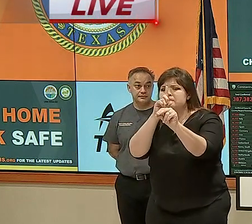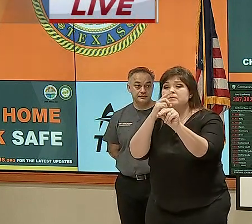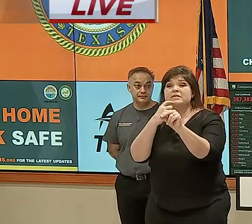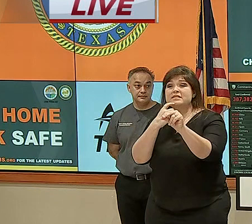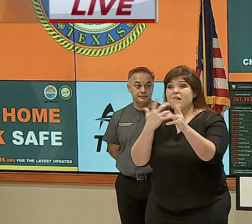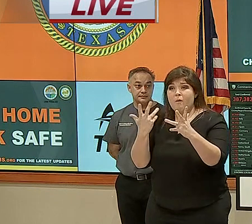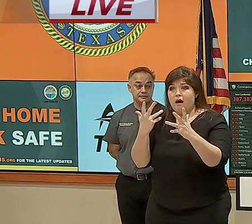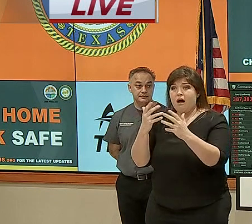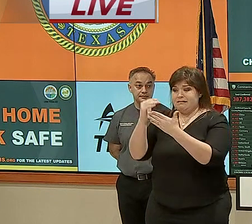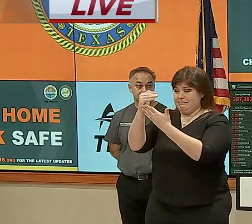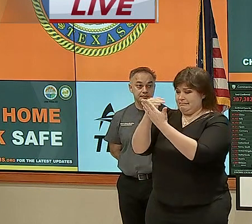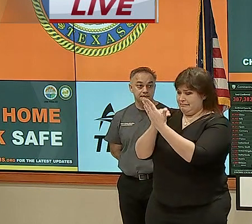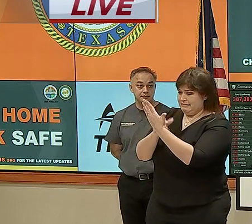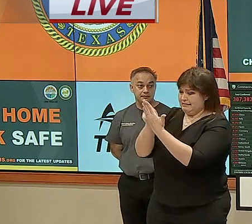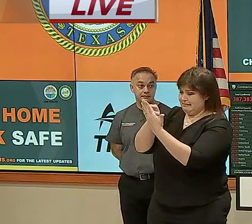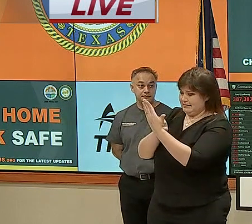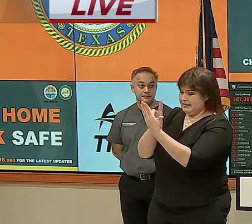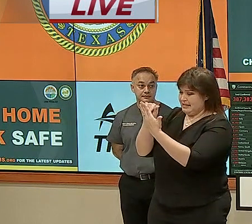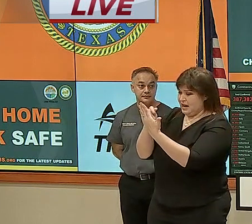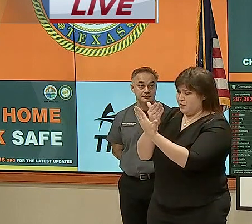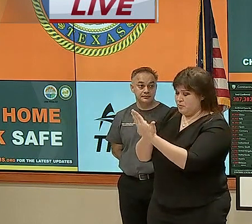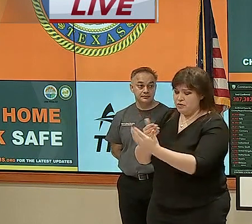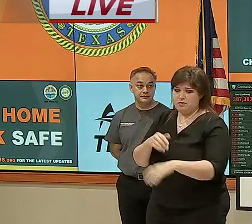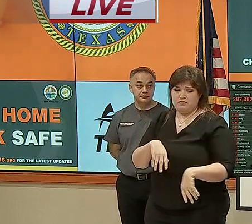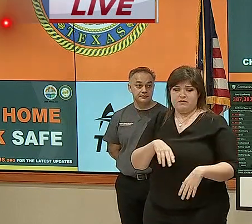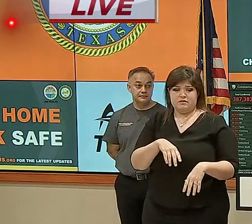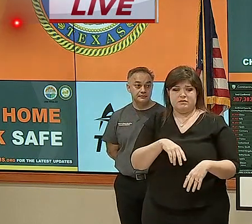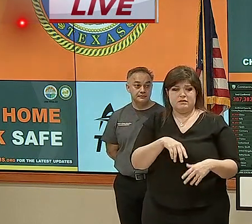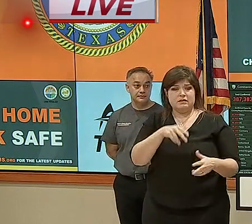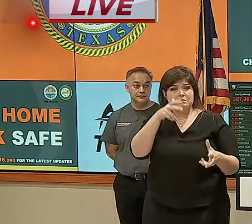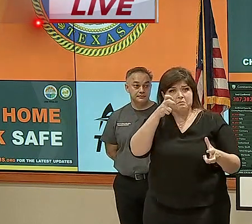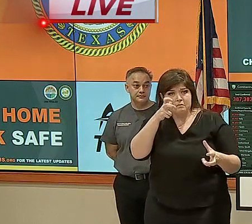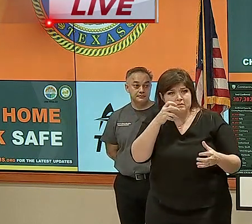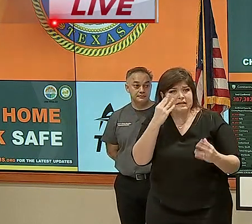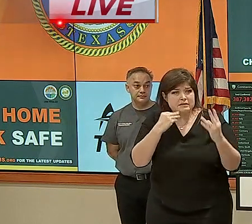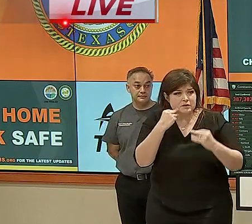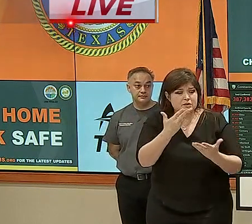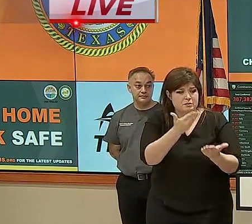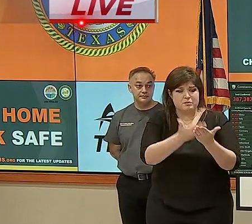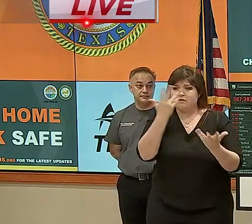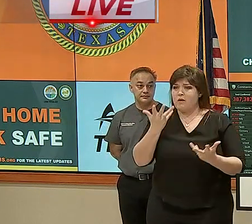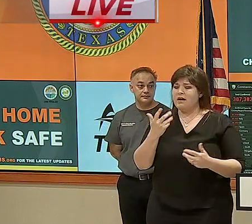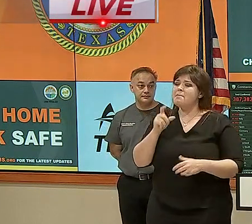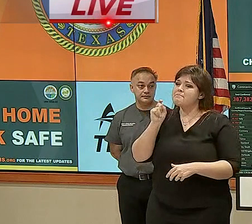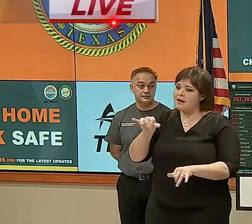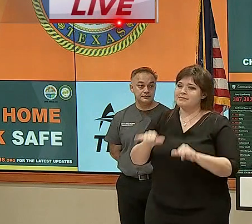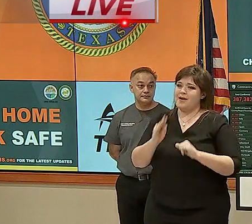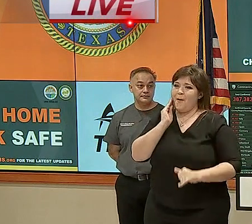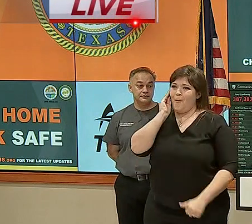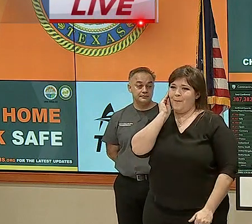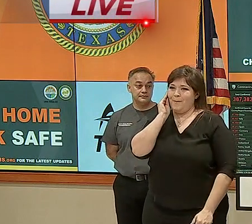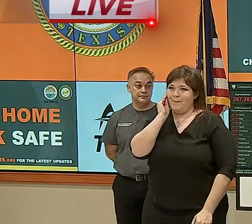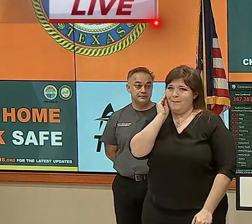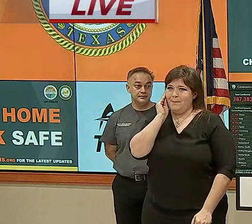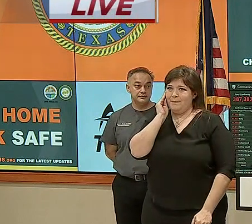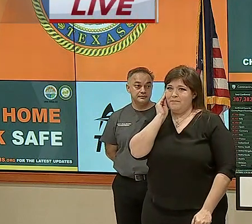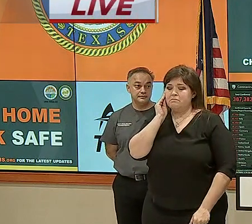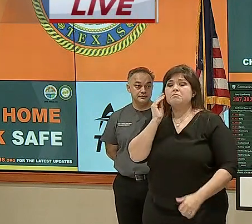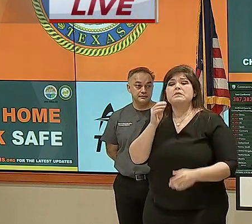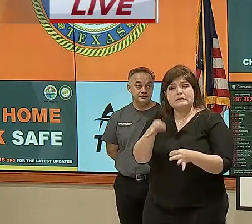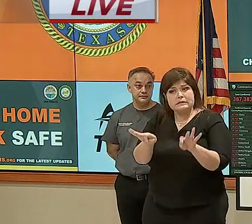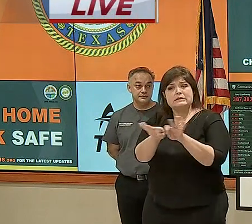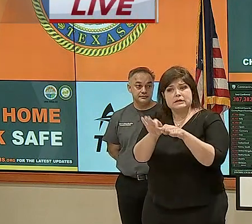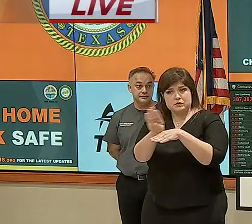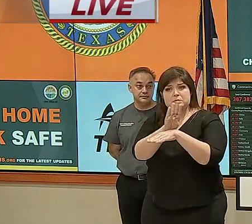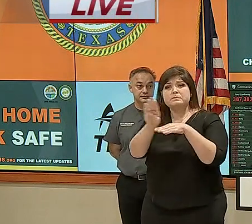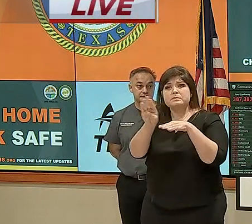stay home, and allow essential businesses to continue. And we have outlined what essential is, and that